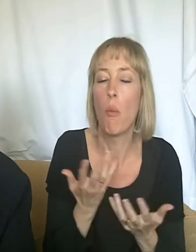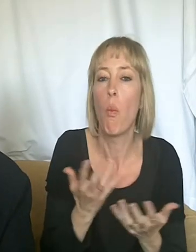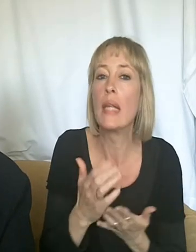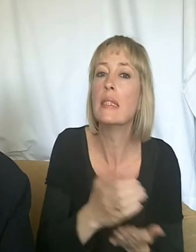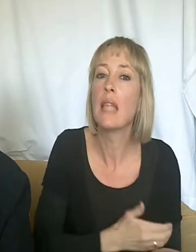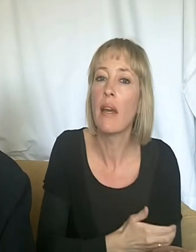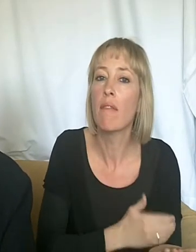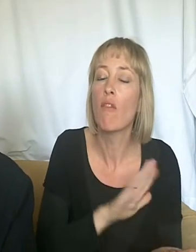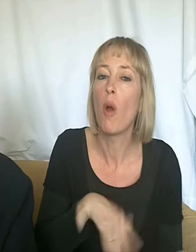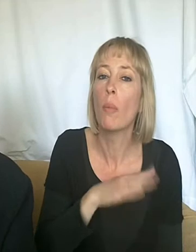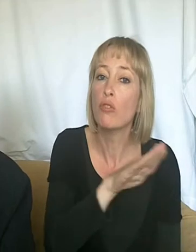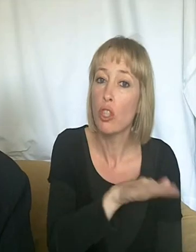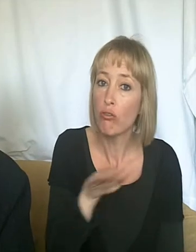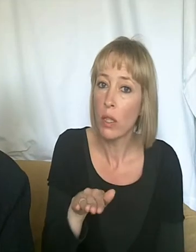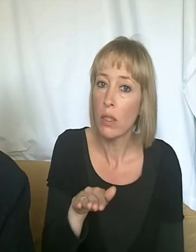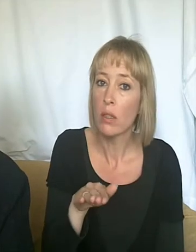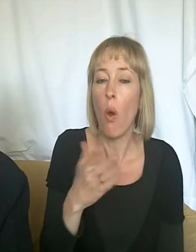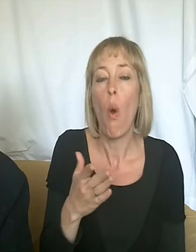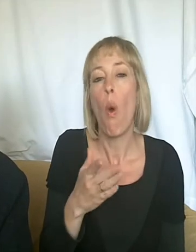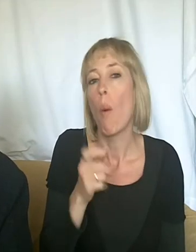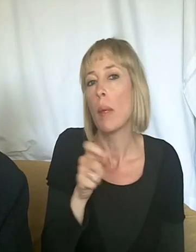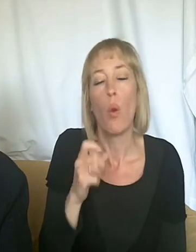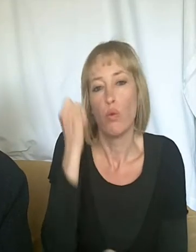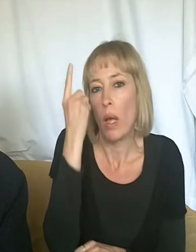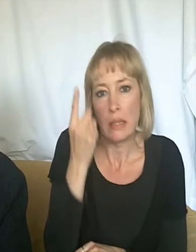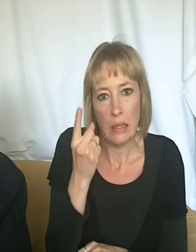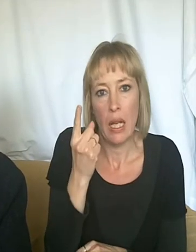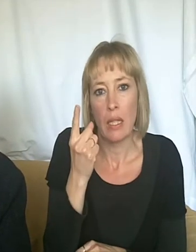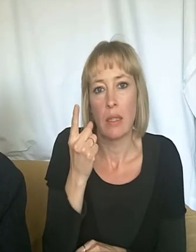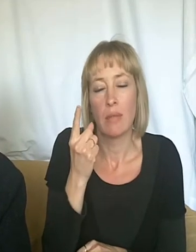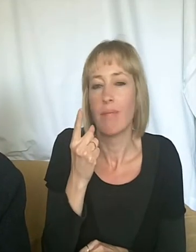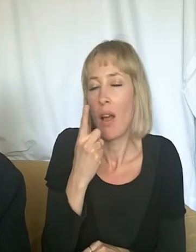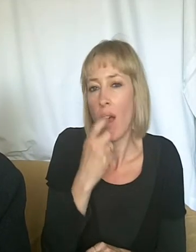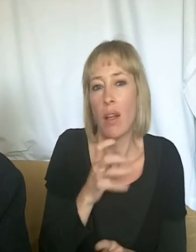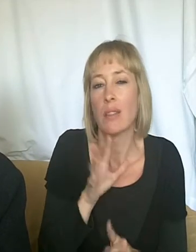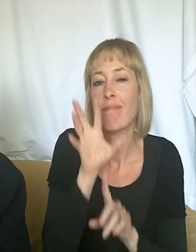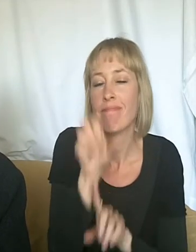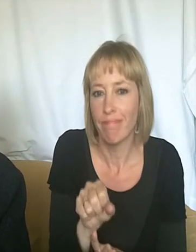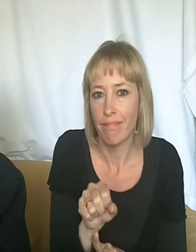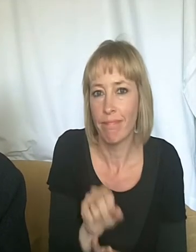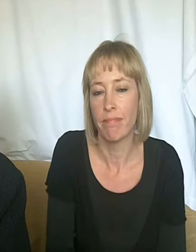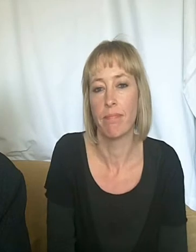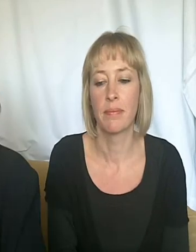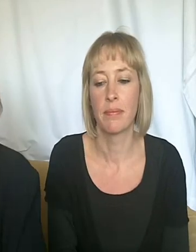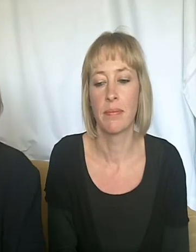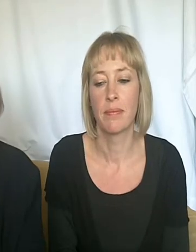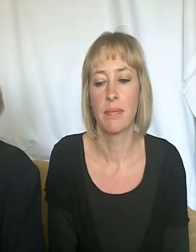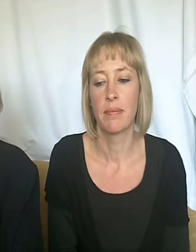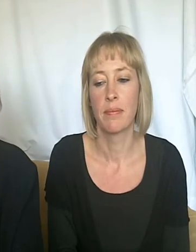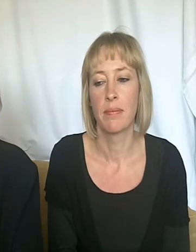where children or people who don't understand can't get at it.